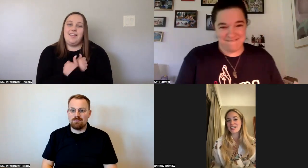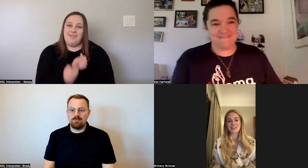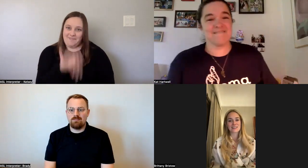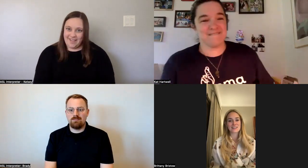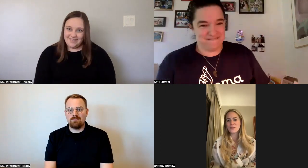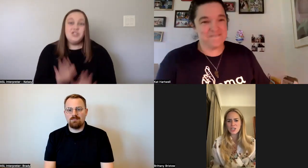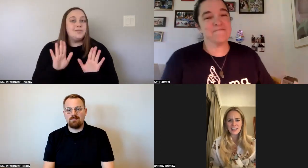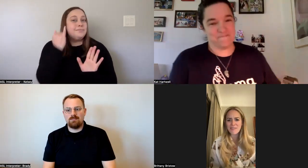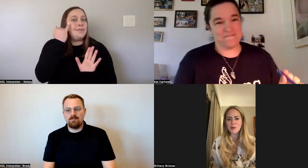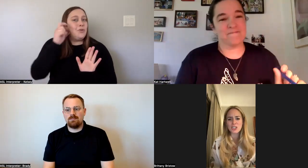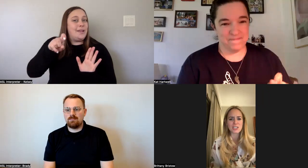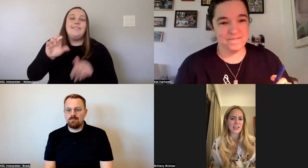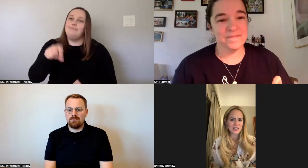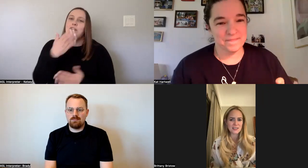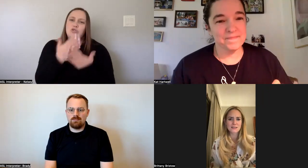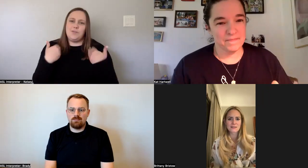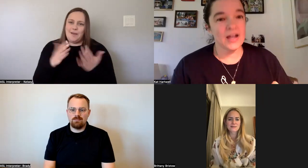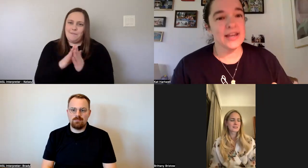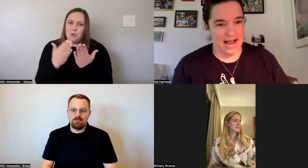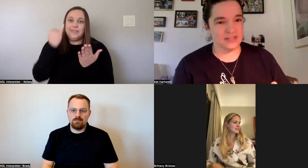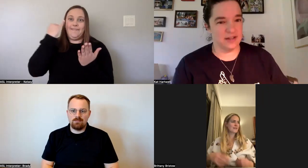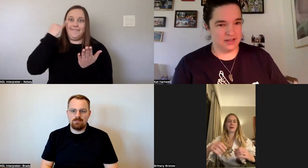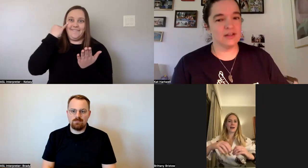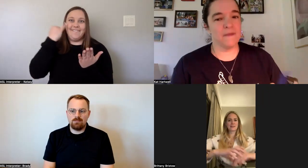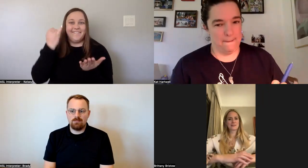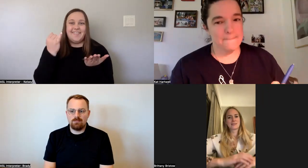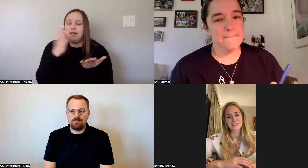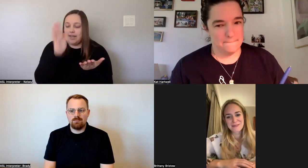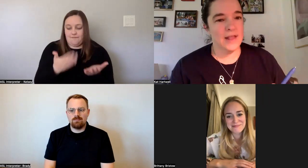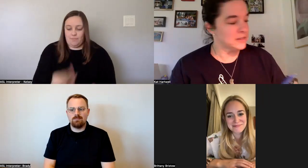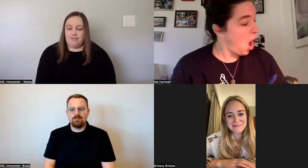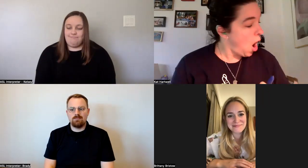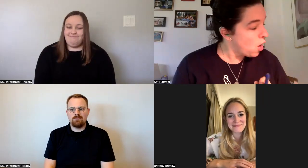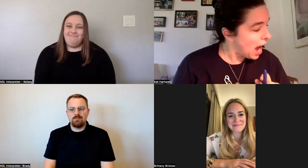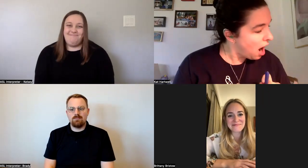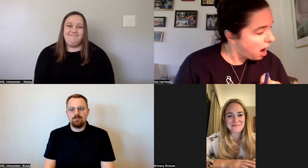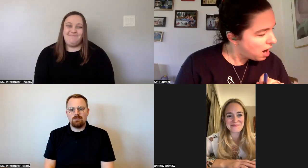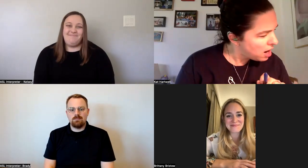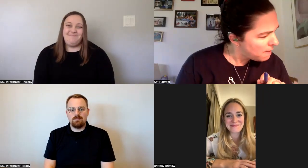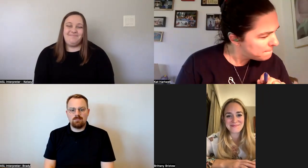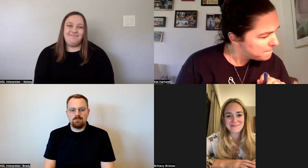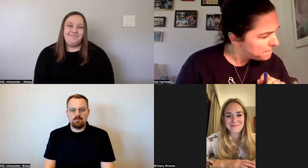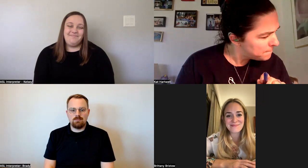Just in case. It's always good to have books just in case. Yeah. Never bad. Yeah. Okay.